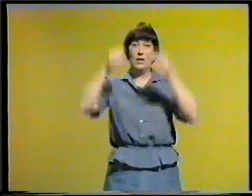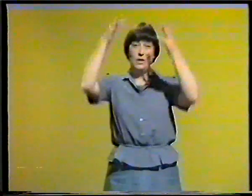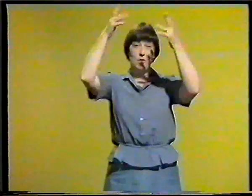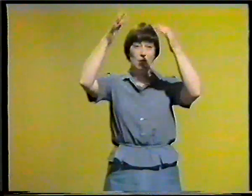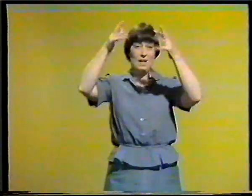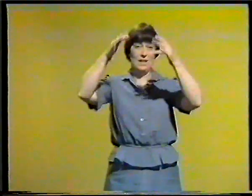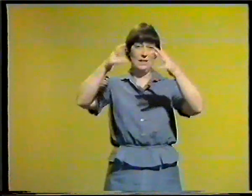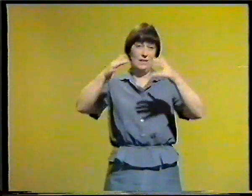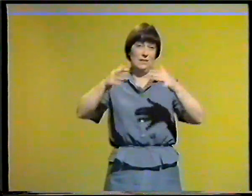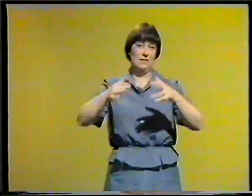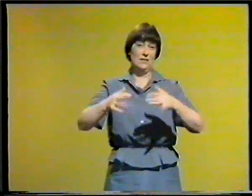The rain,